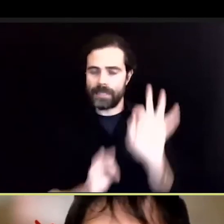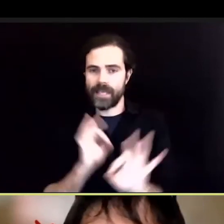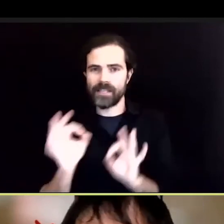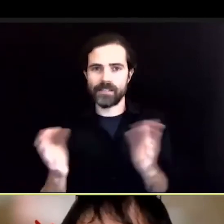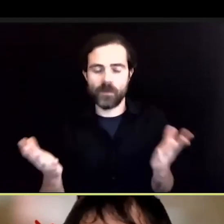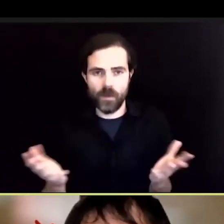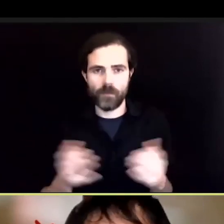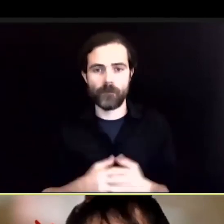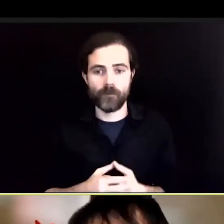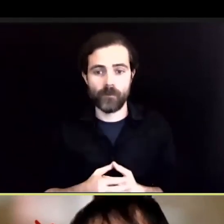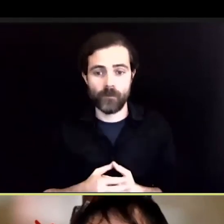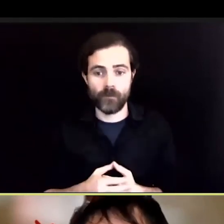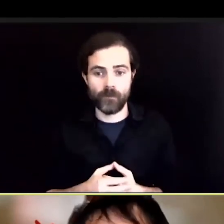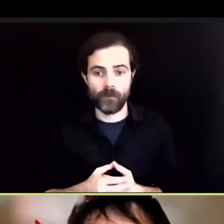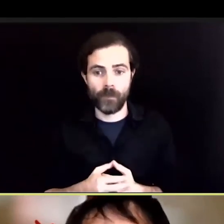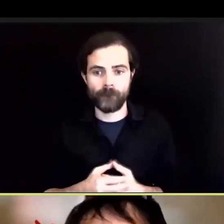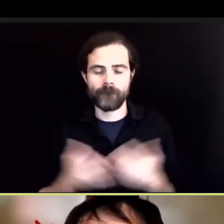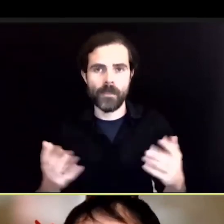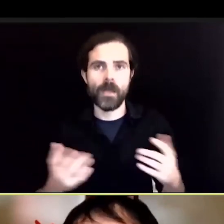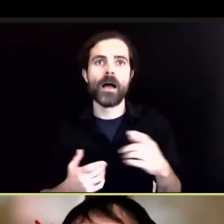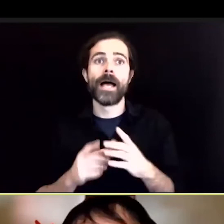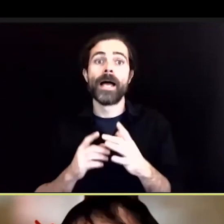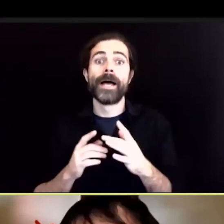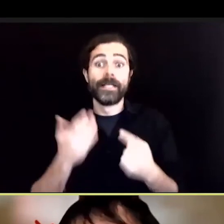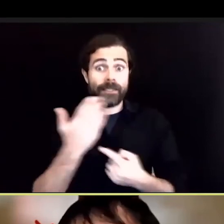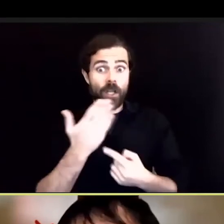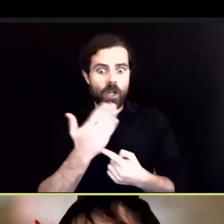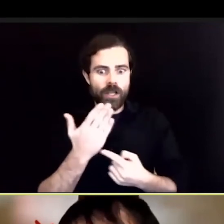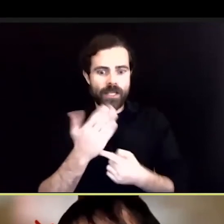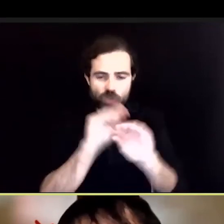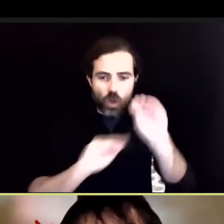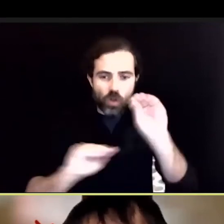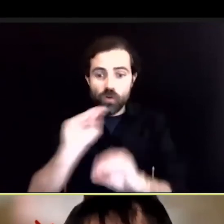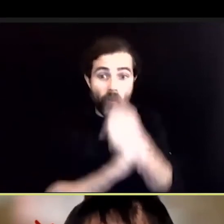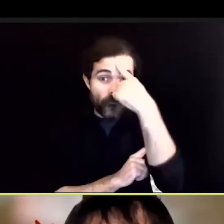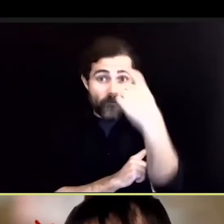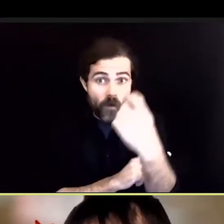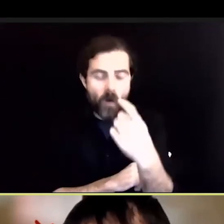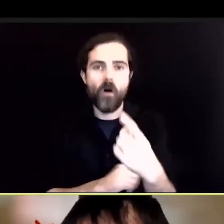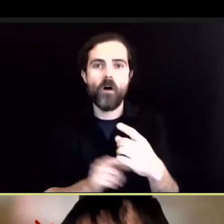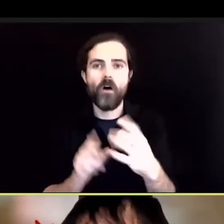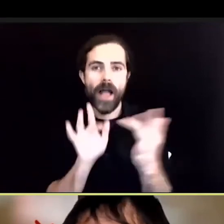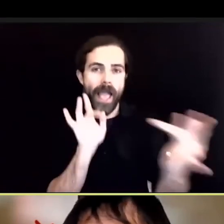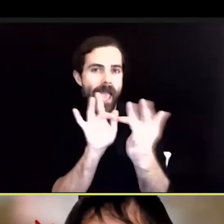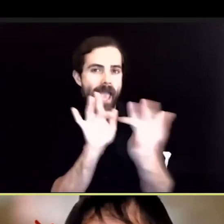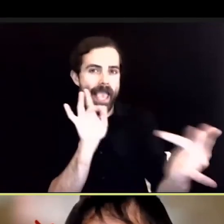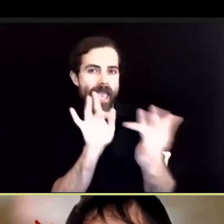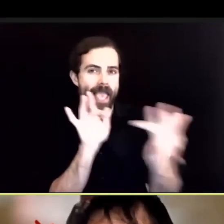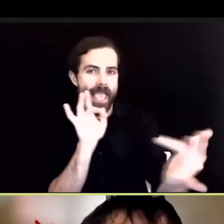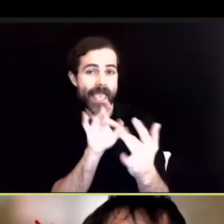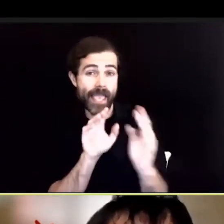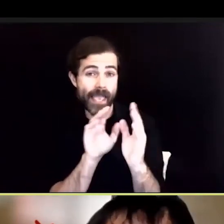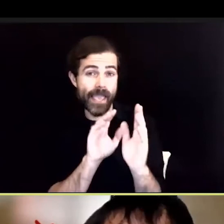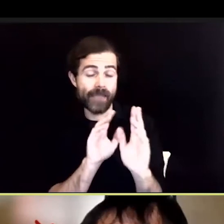technological solutions for e-learning. We will be talking about accessible solutions for e-learning